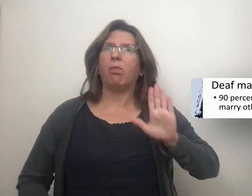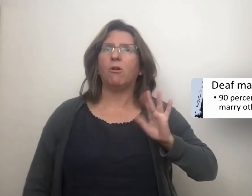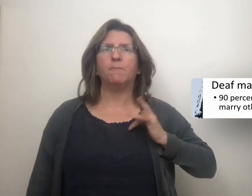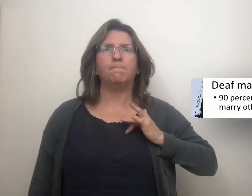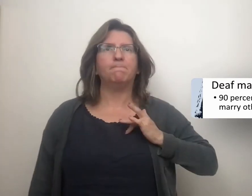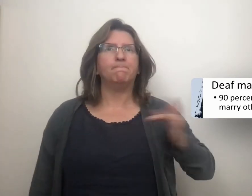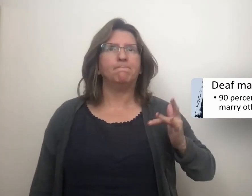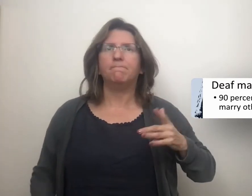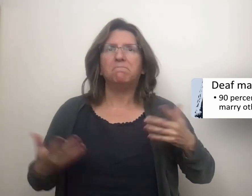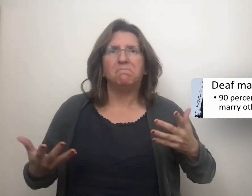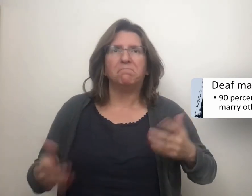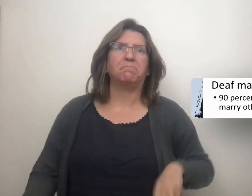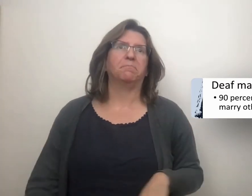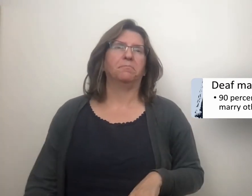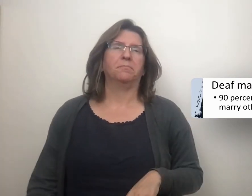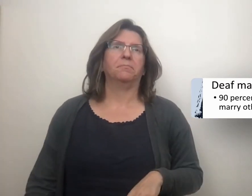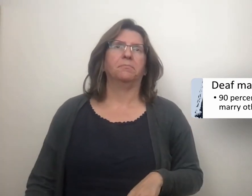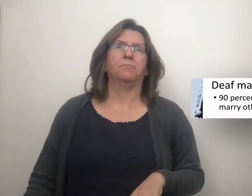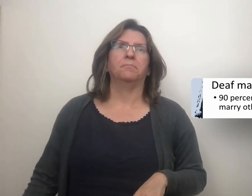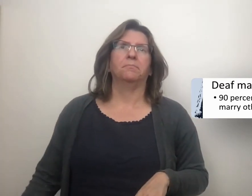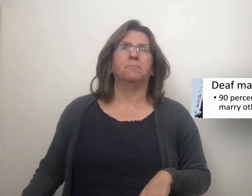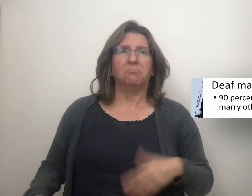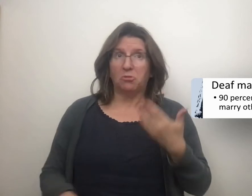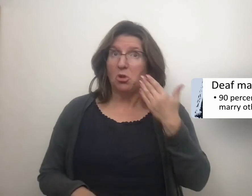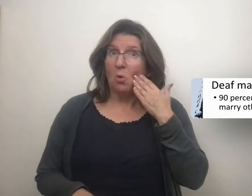Let's move on to talk a little bit about the deaf community.